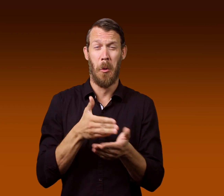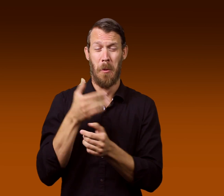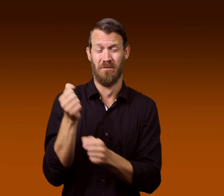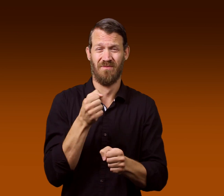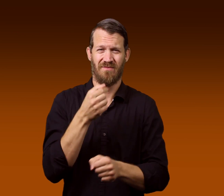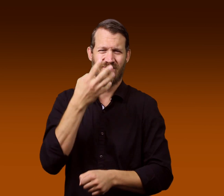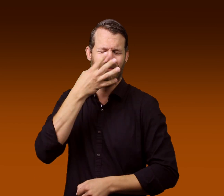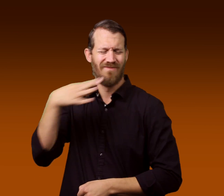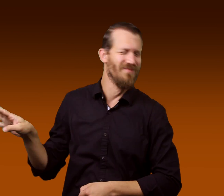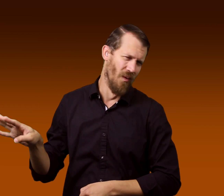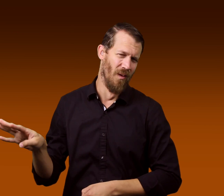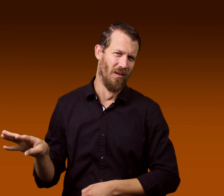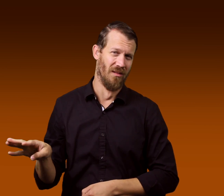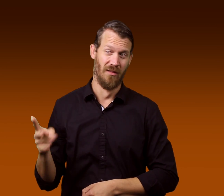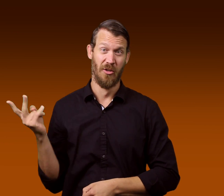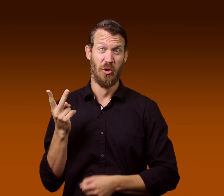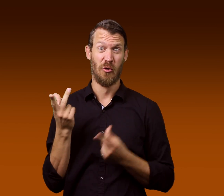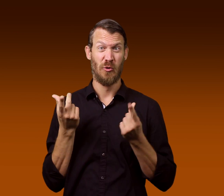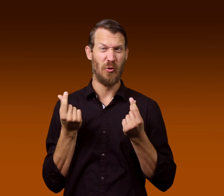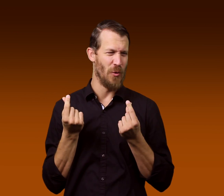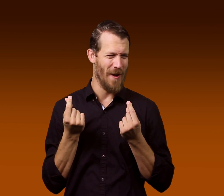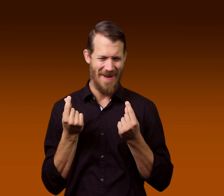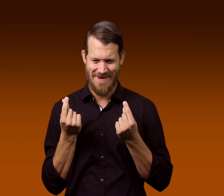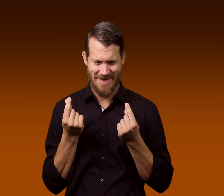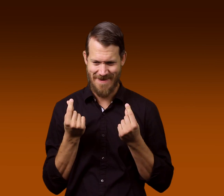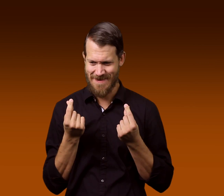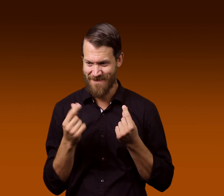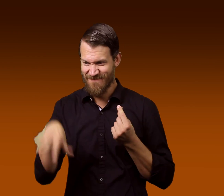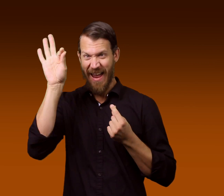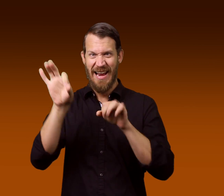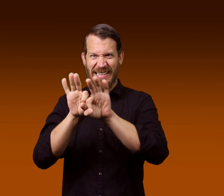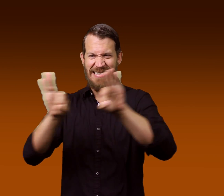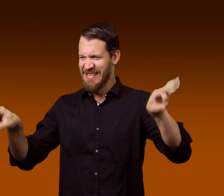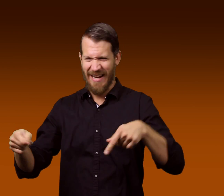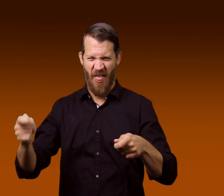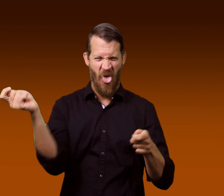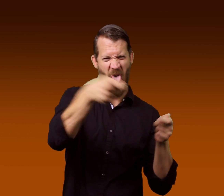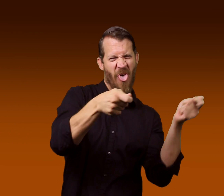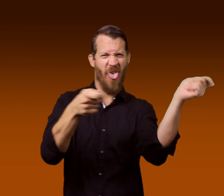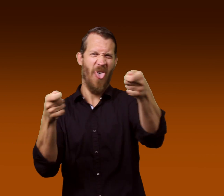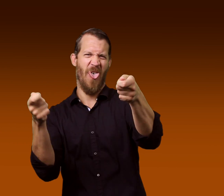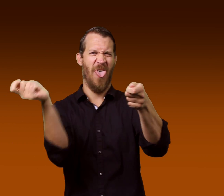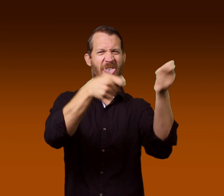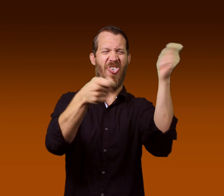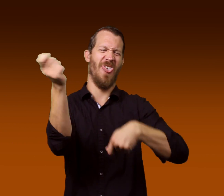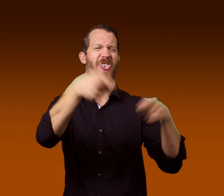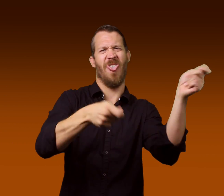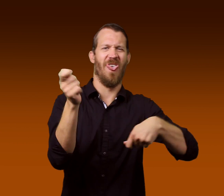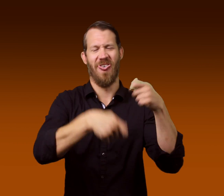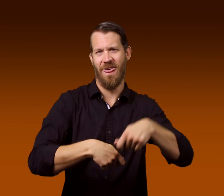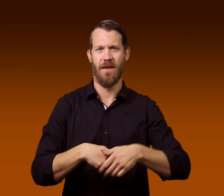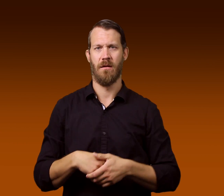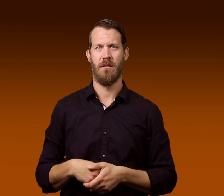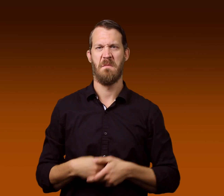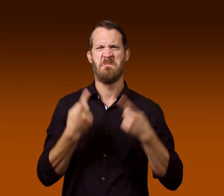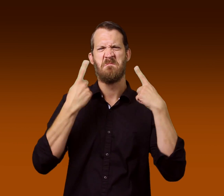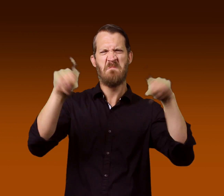called the broom names. When it continued to ignore them, they picked up a couple of sticks and started tapping the